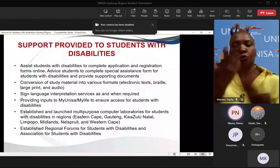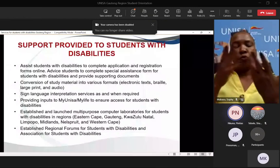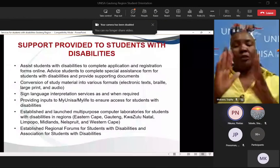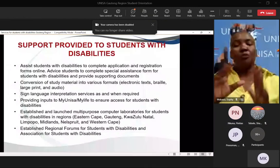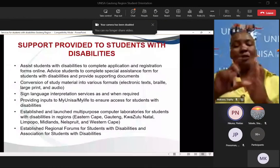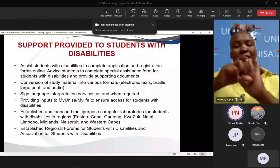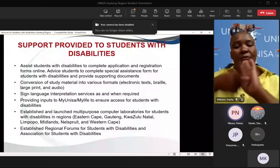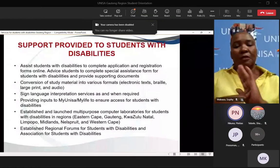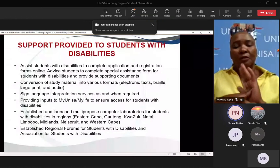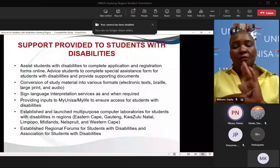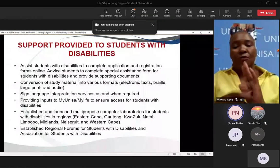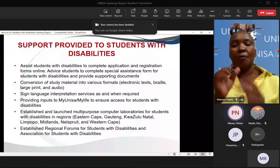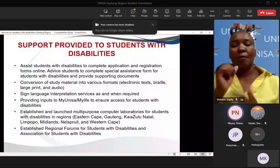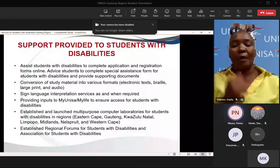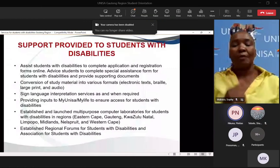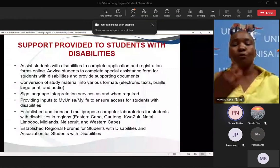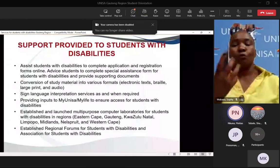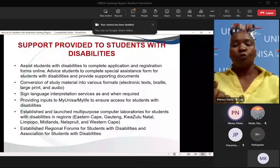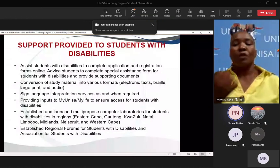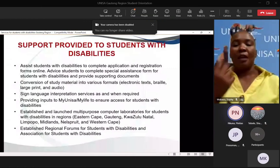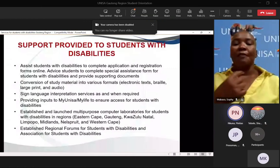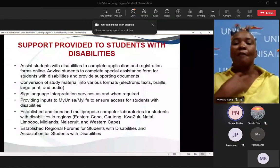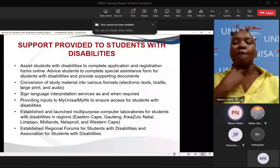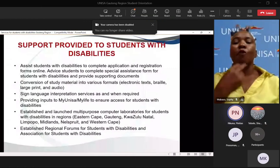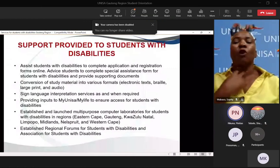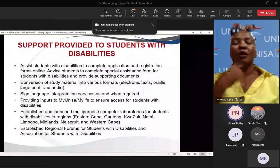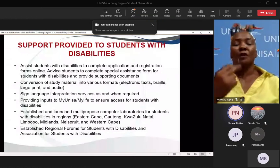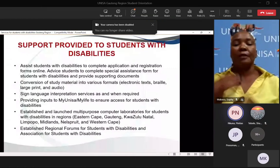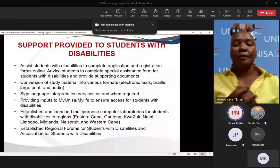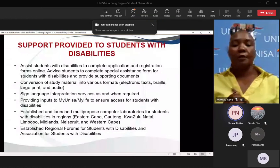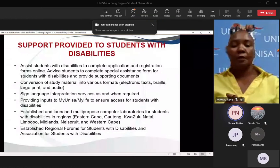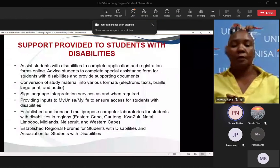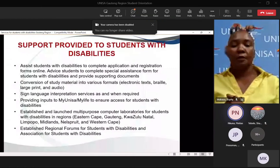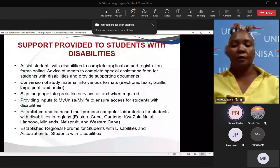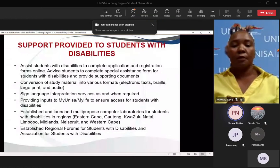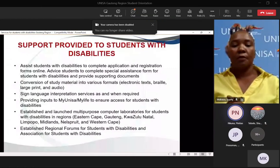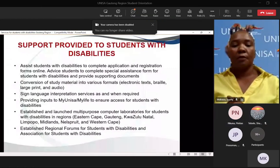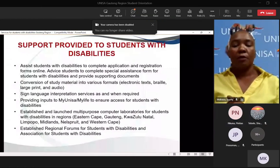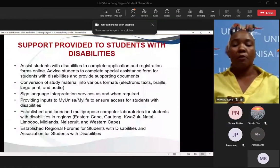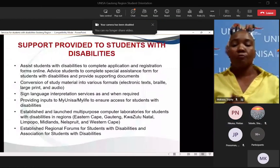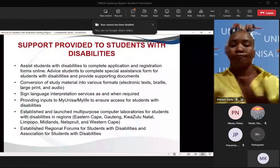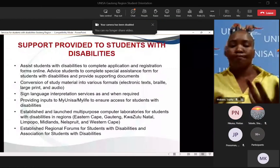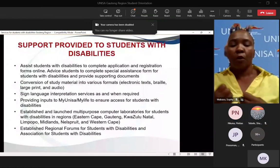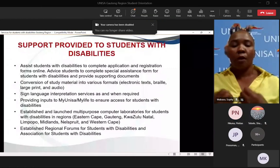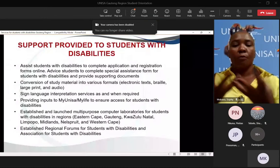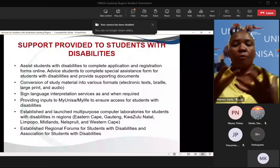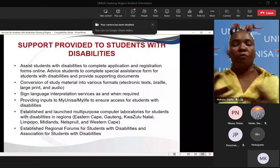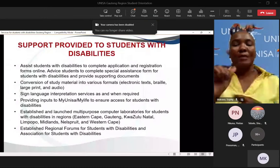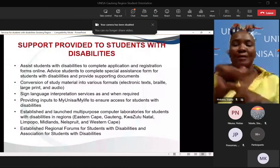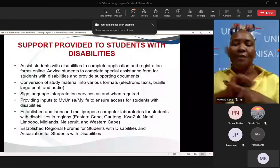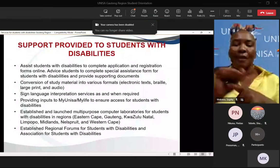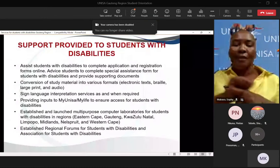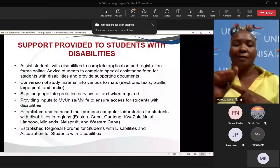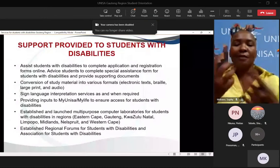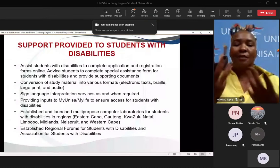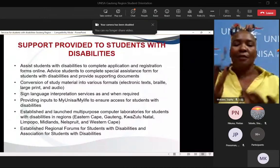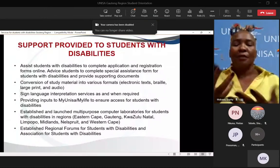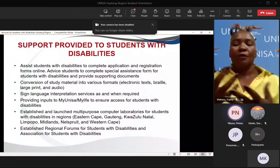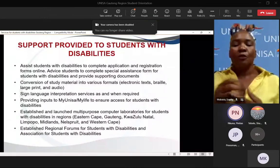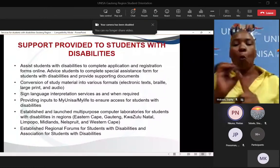students with disabilities might must always have a voice we provide training and